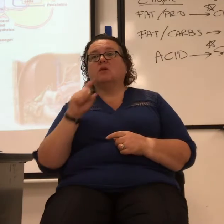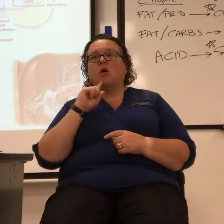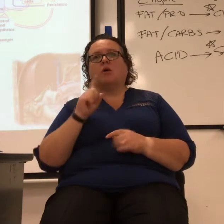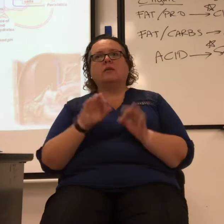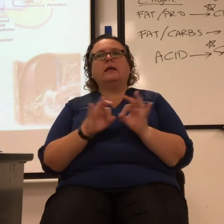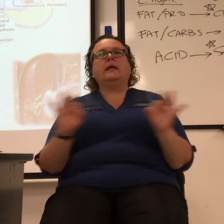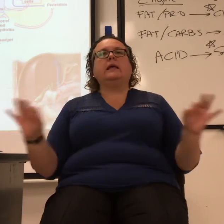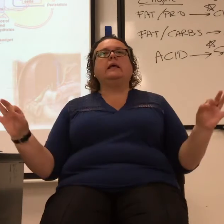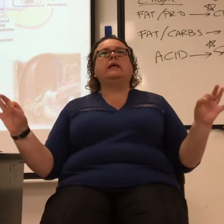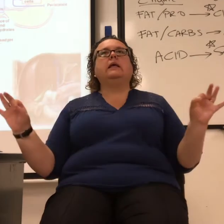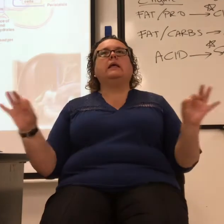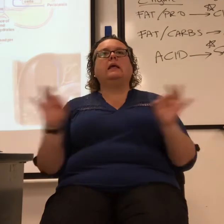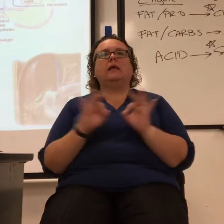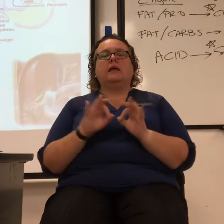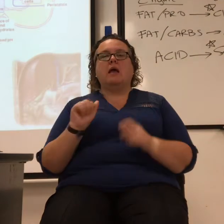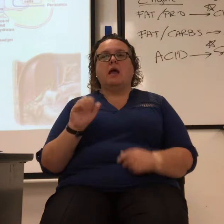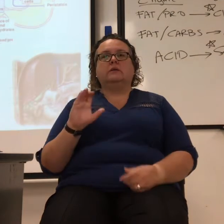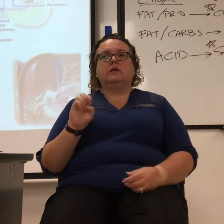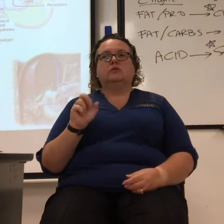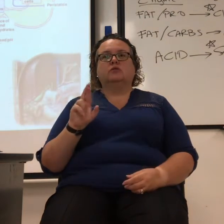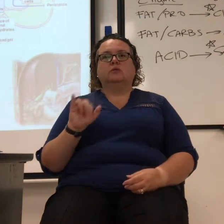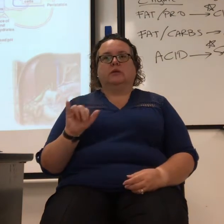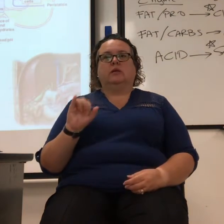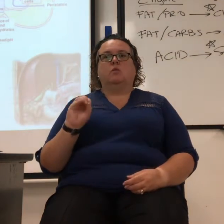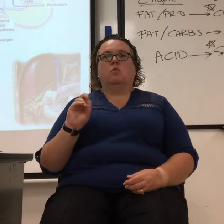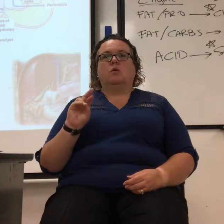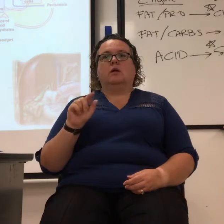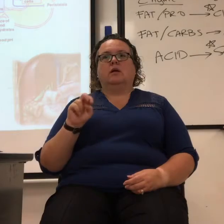accessory organs to digestion. So that's why I'm